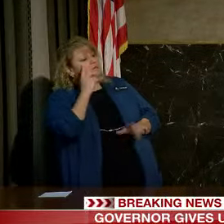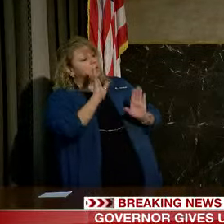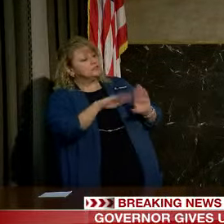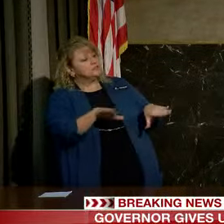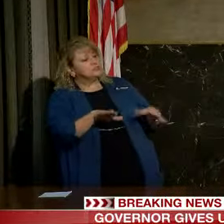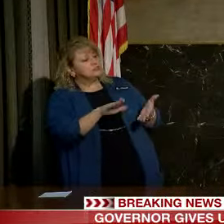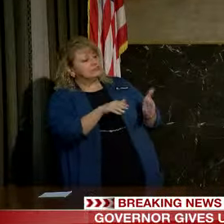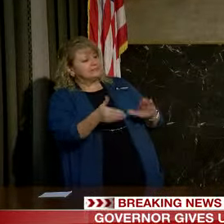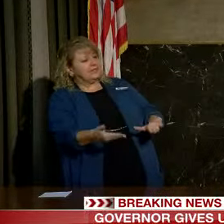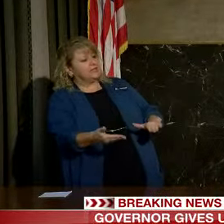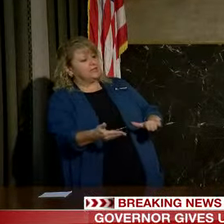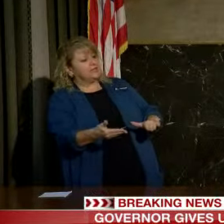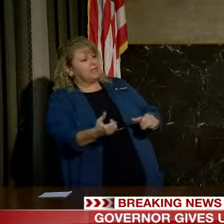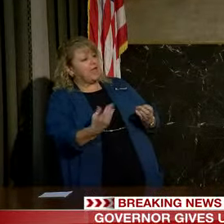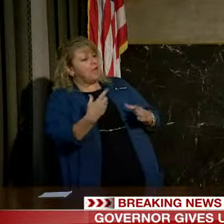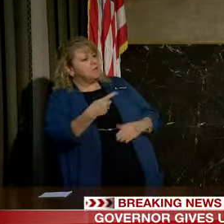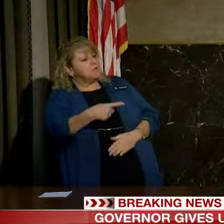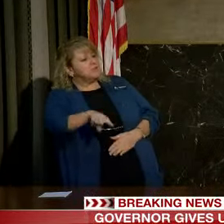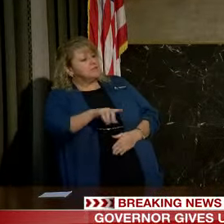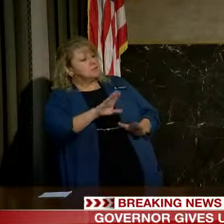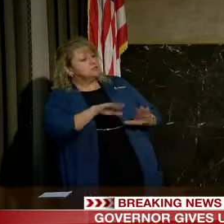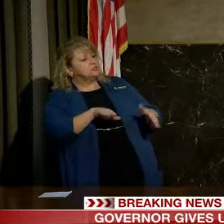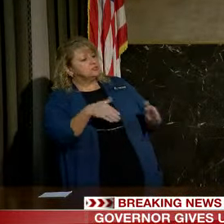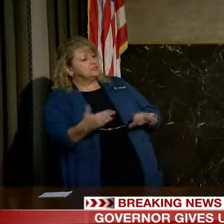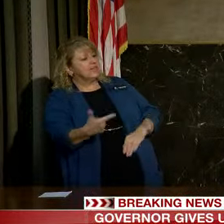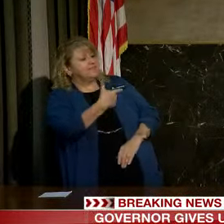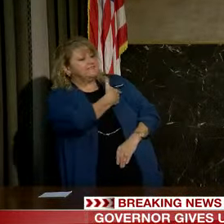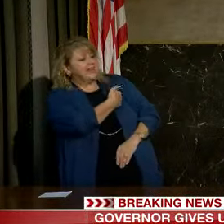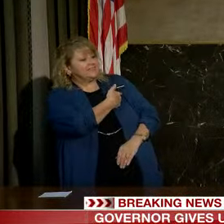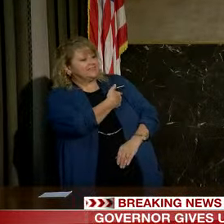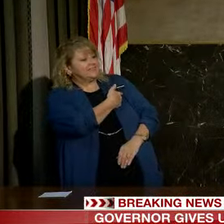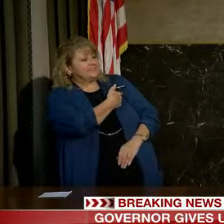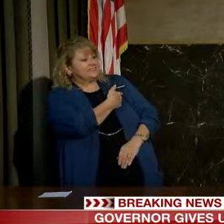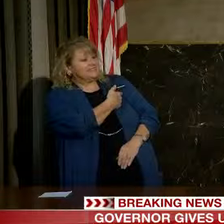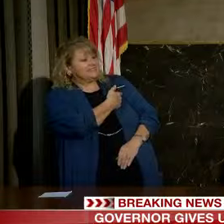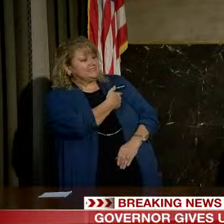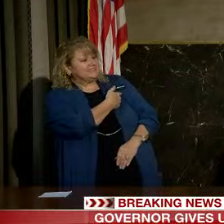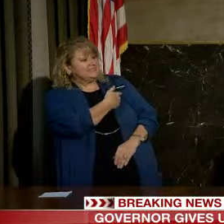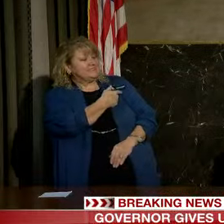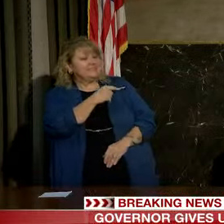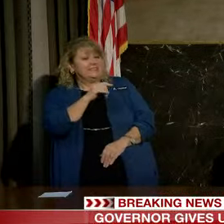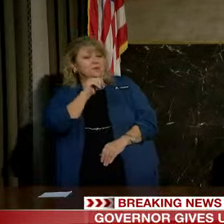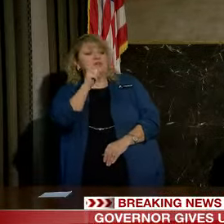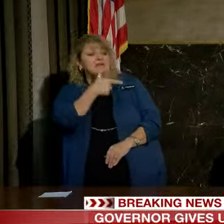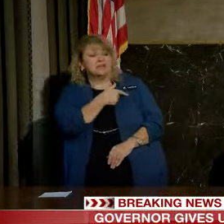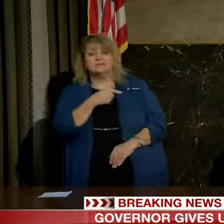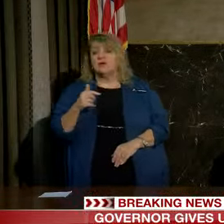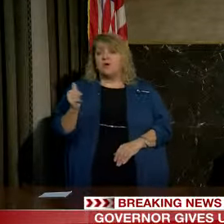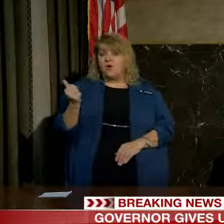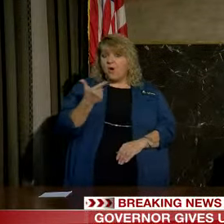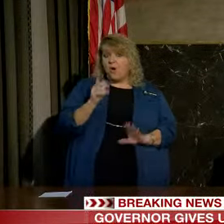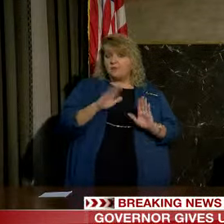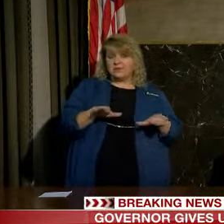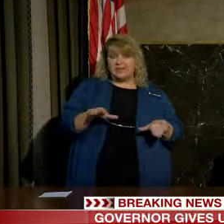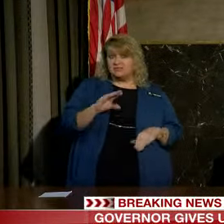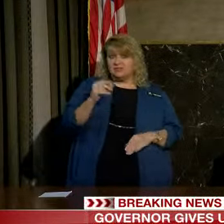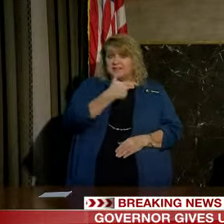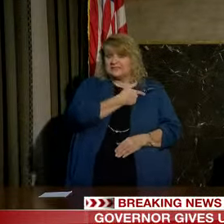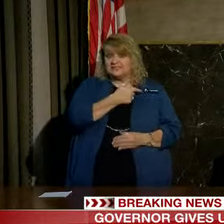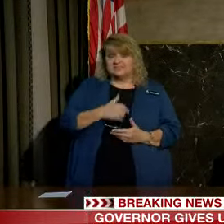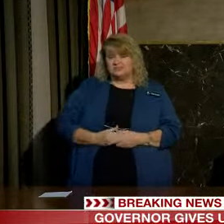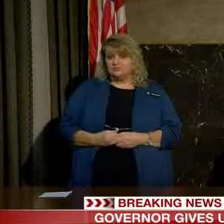deaths, how many are unvaccinated compared to vaccinated? All of our pediatric deaths are people who are not